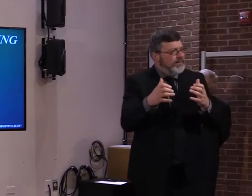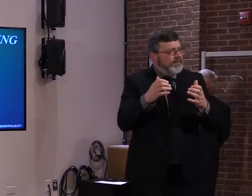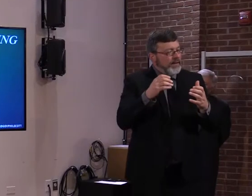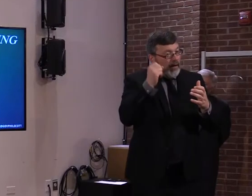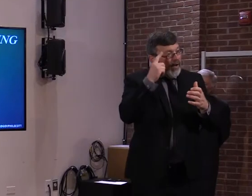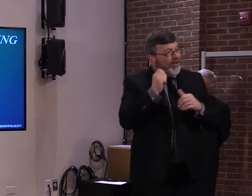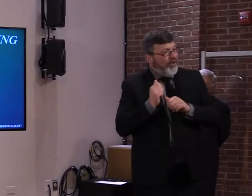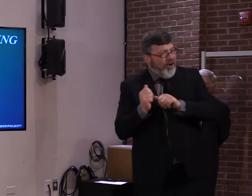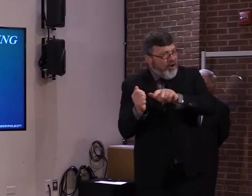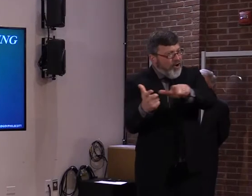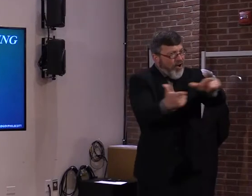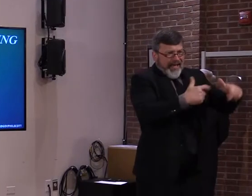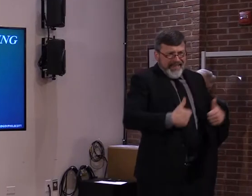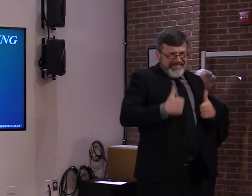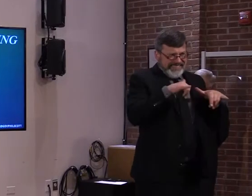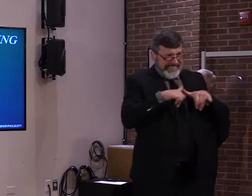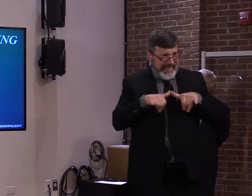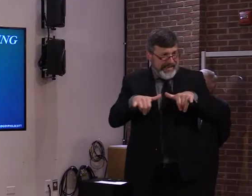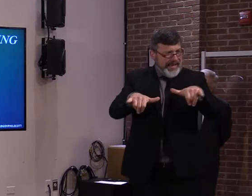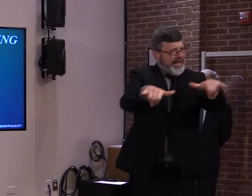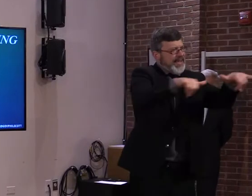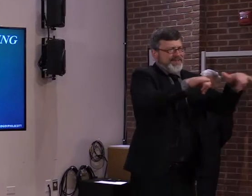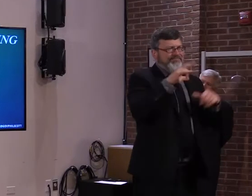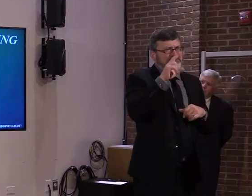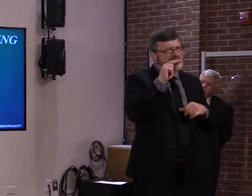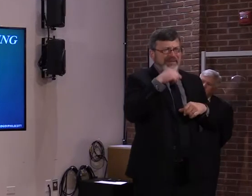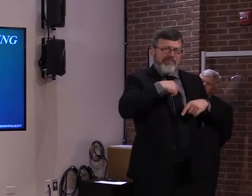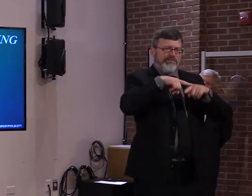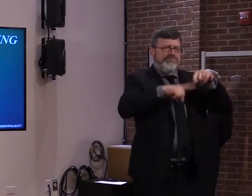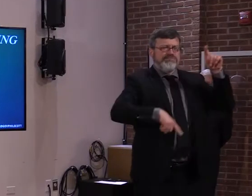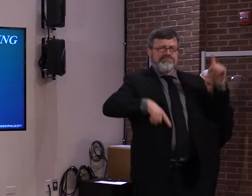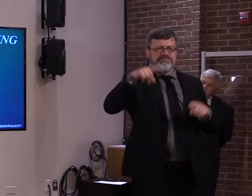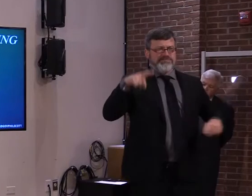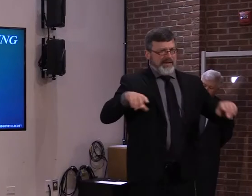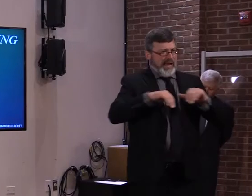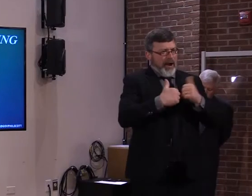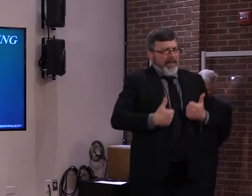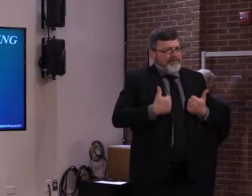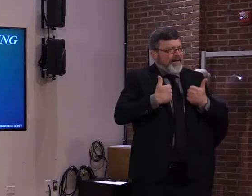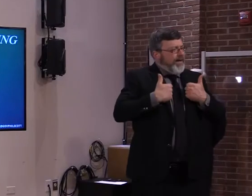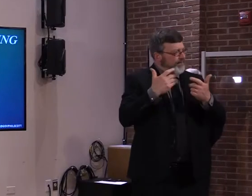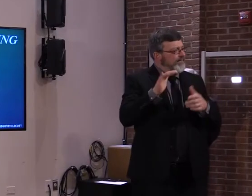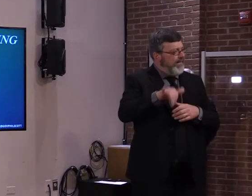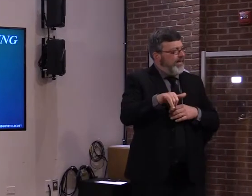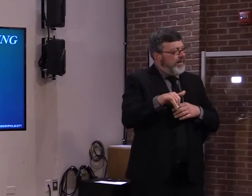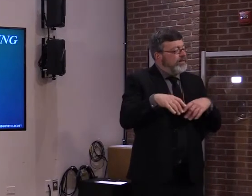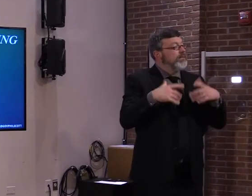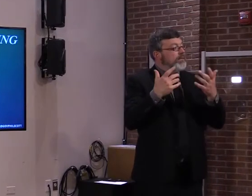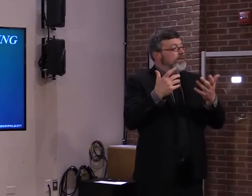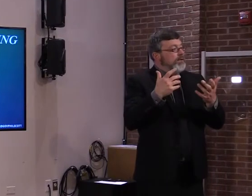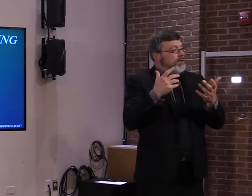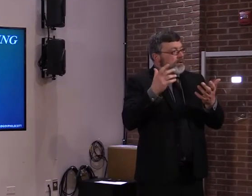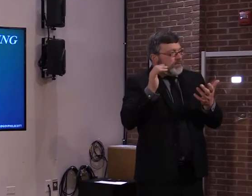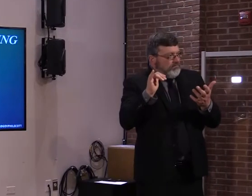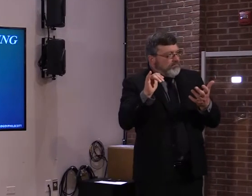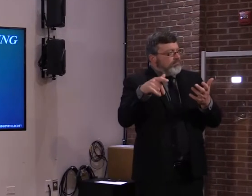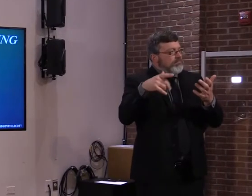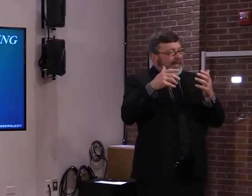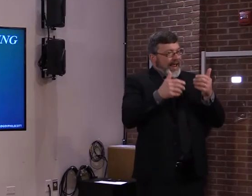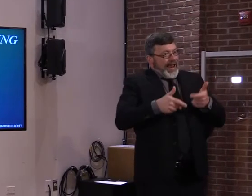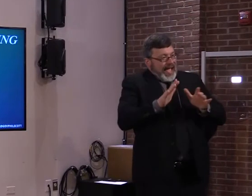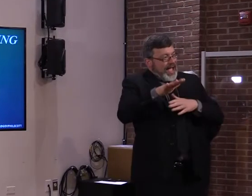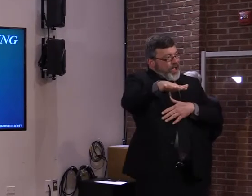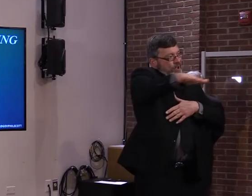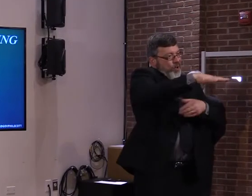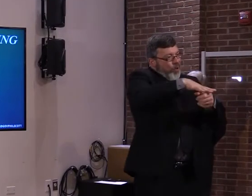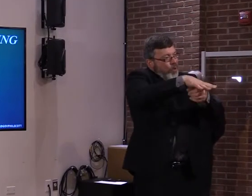local issues. He is correct. Simply allowing local voters to determine who can vote on local issues, which issues,